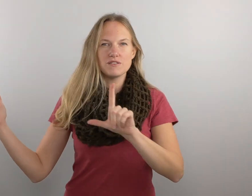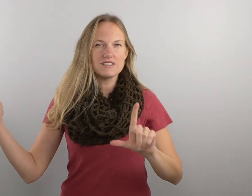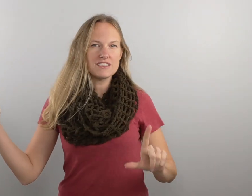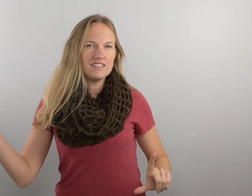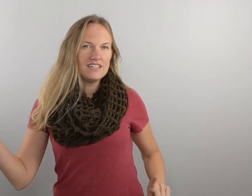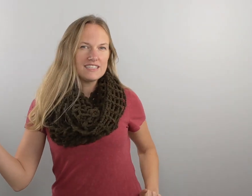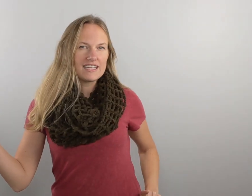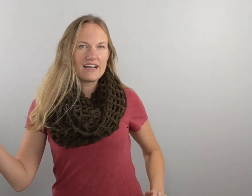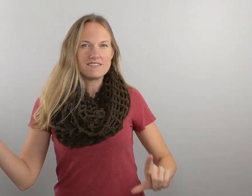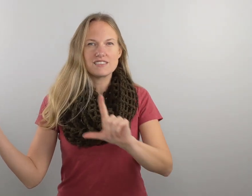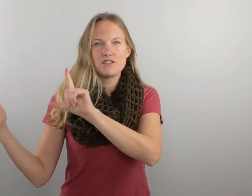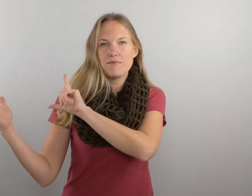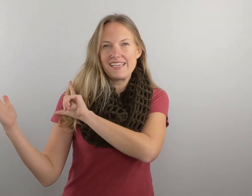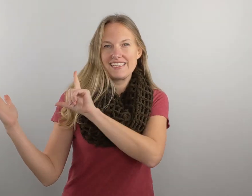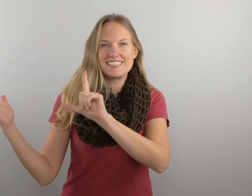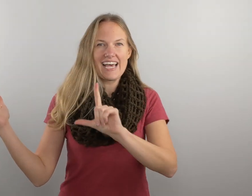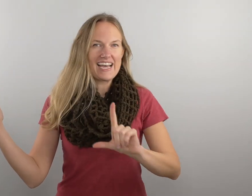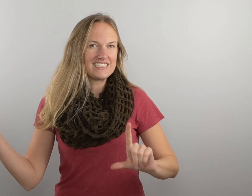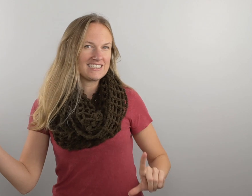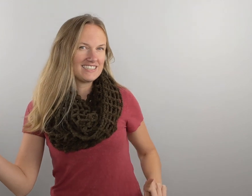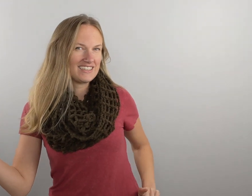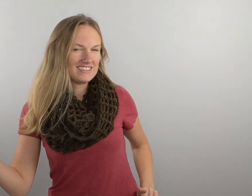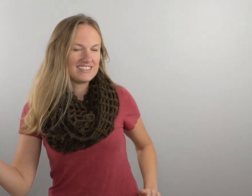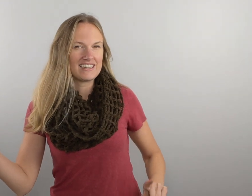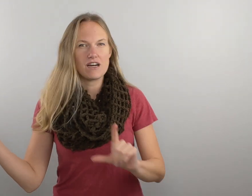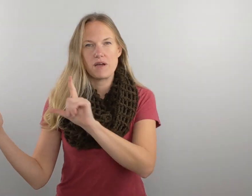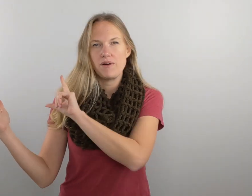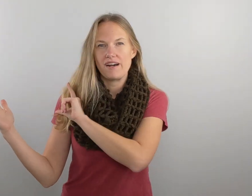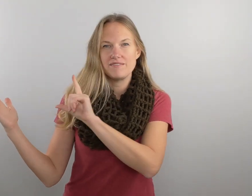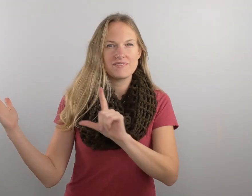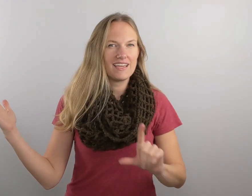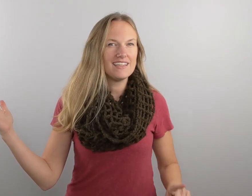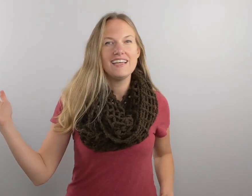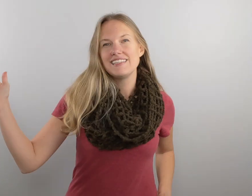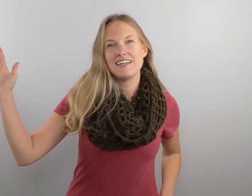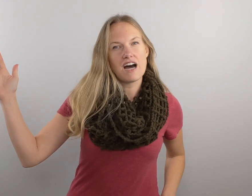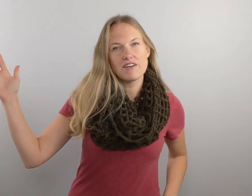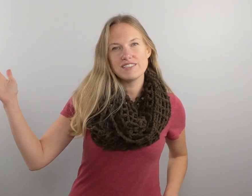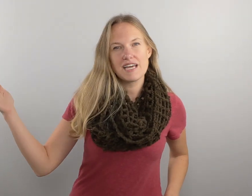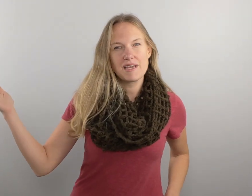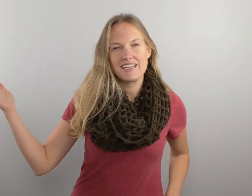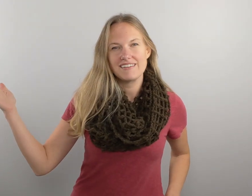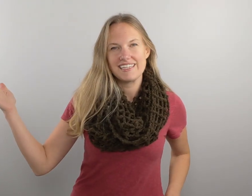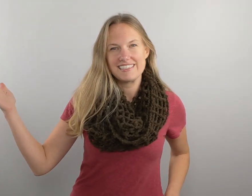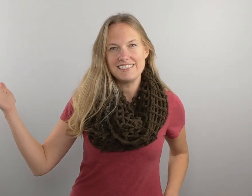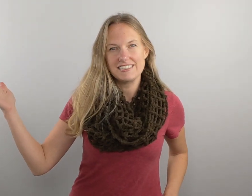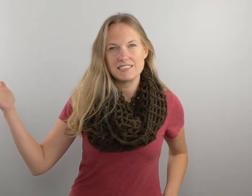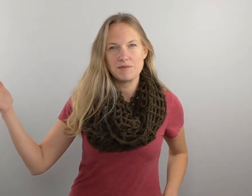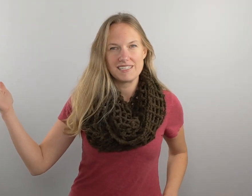shoulder down. So you're making the sash that God might wear. Okay, I've always had my hand out like this just because it